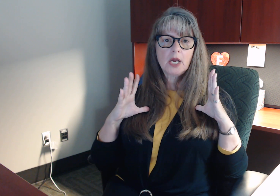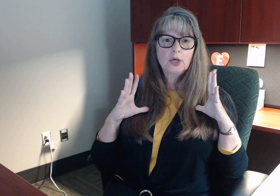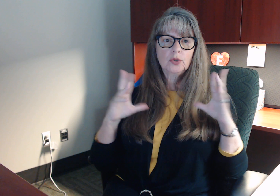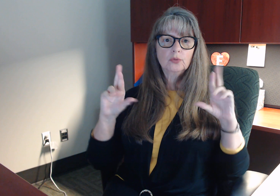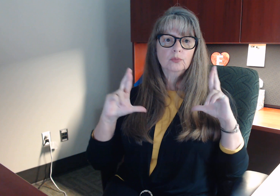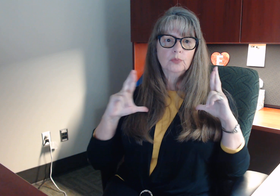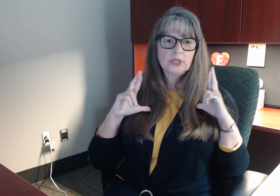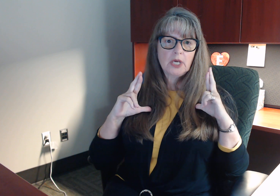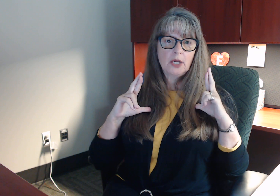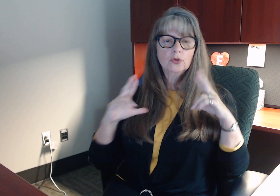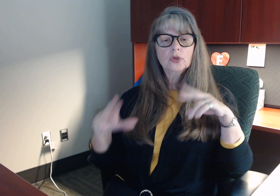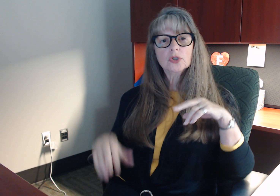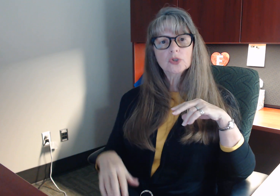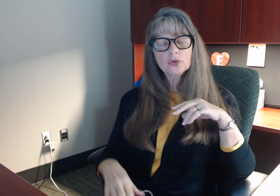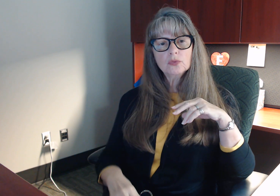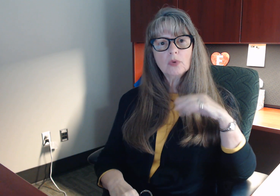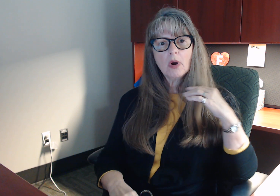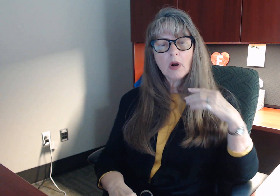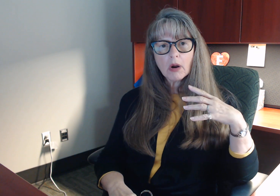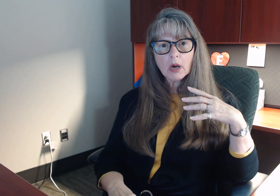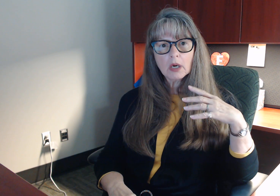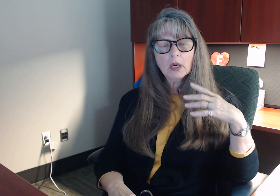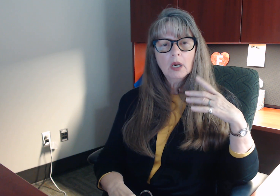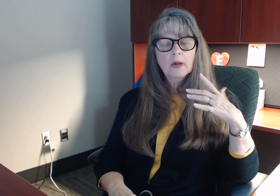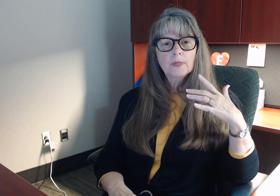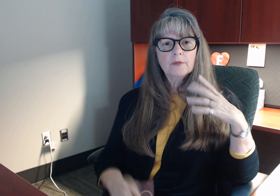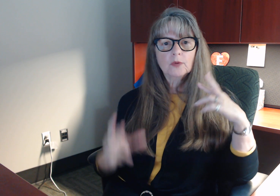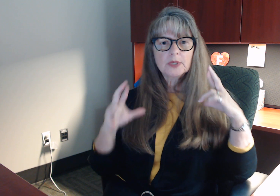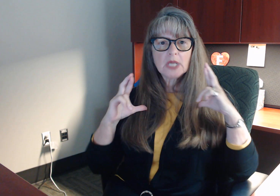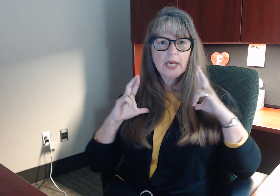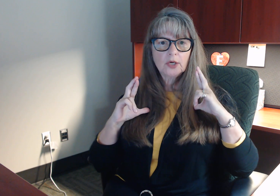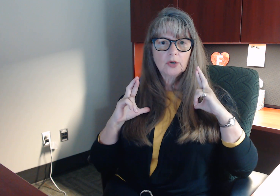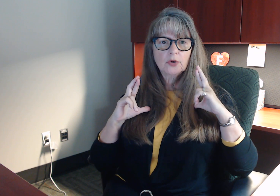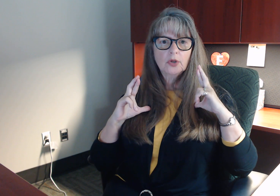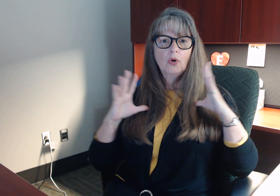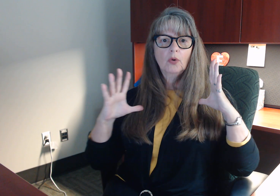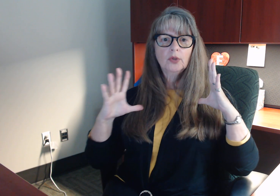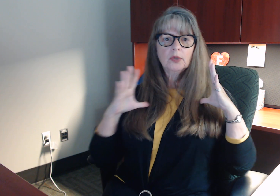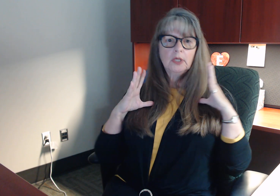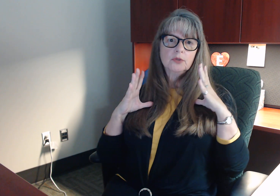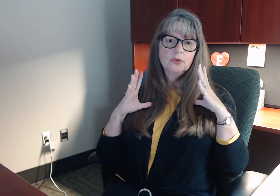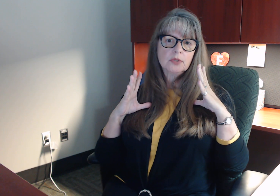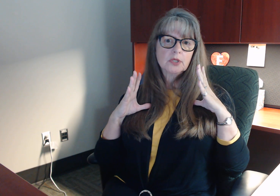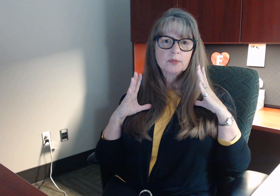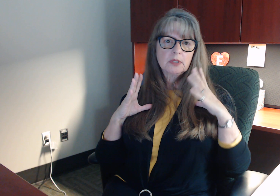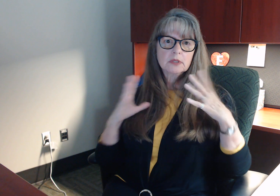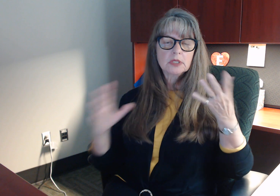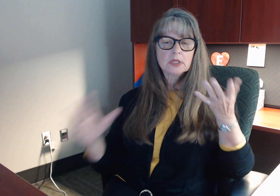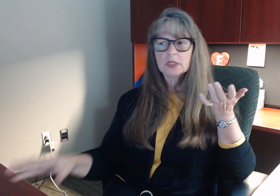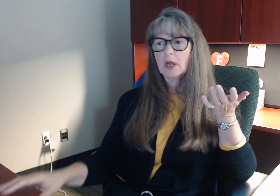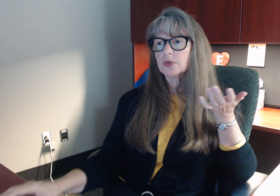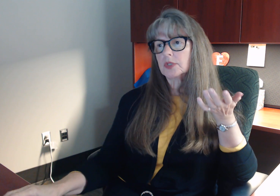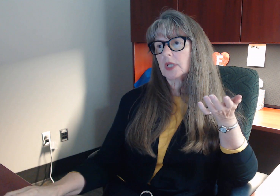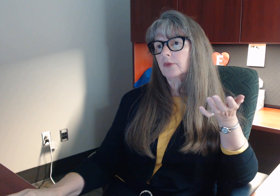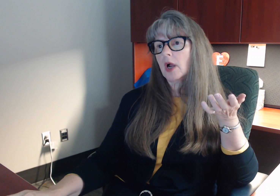retired, retired. You can do R for retired, or you can even do this, but since it's also the sign for